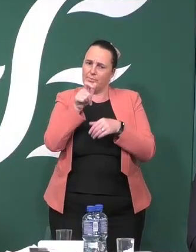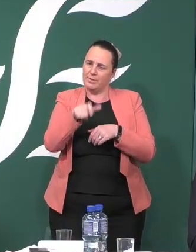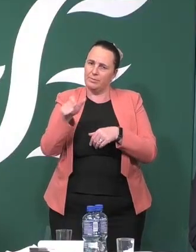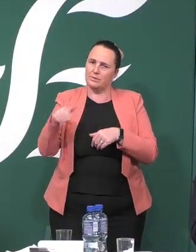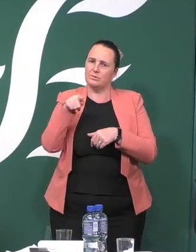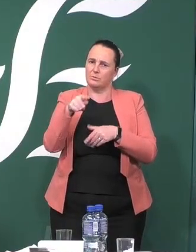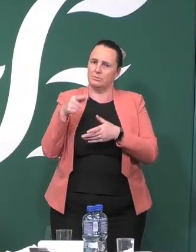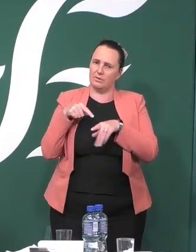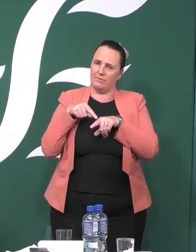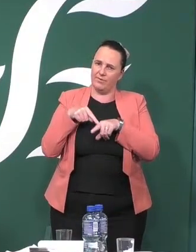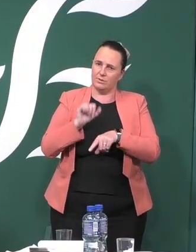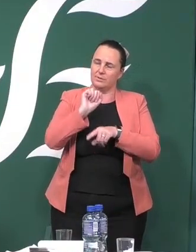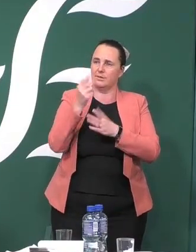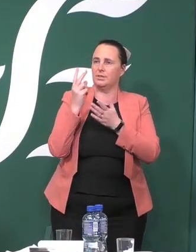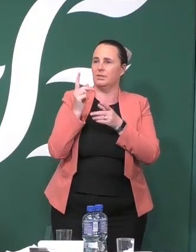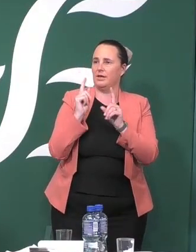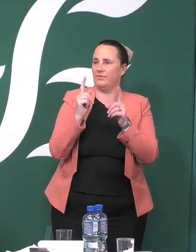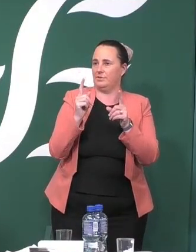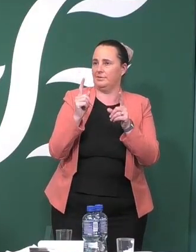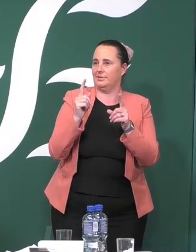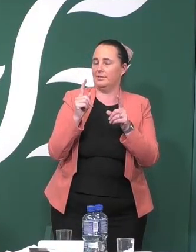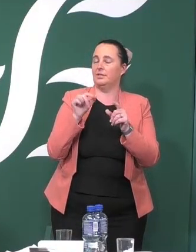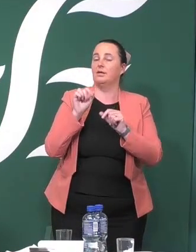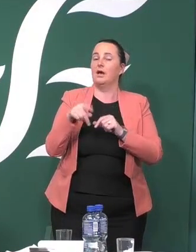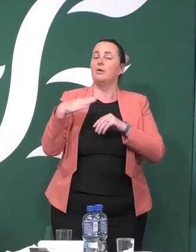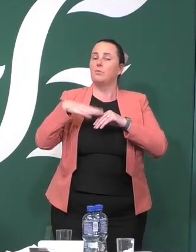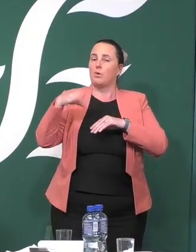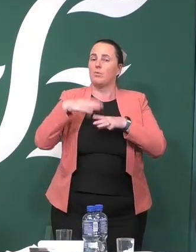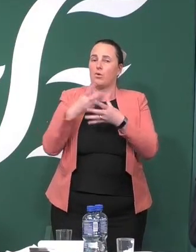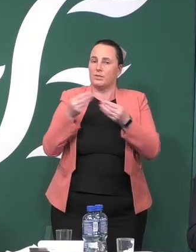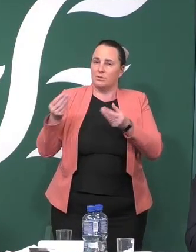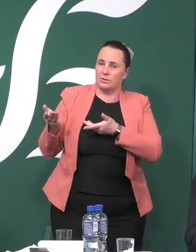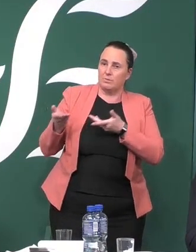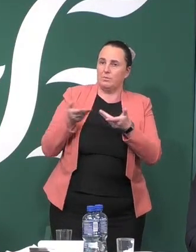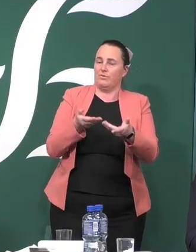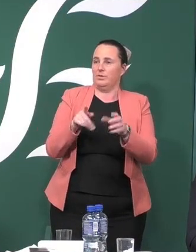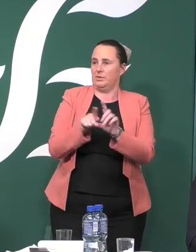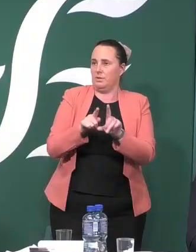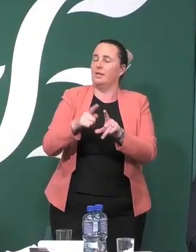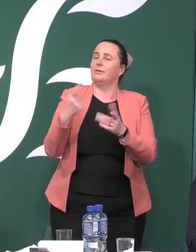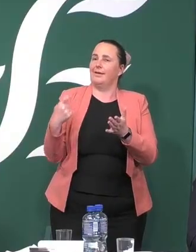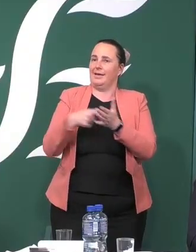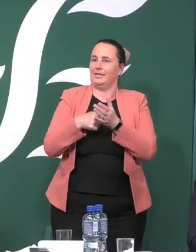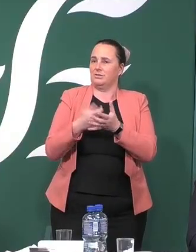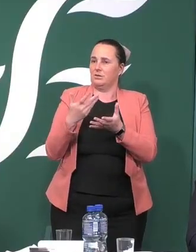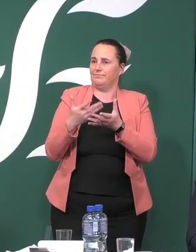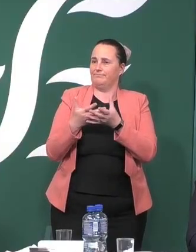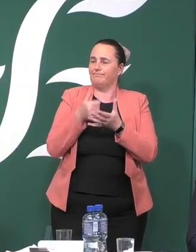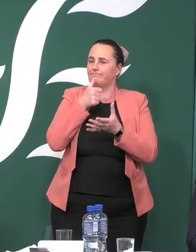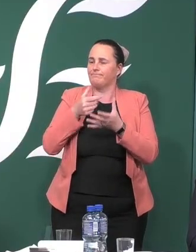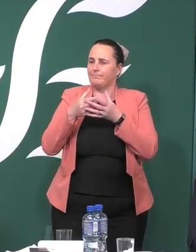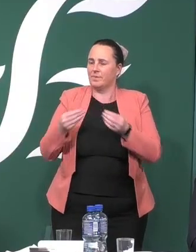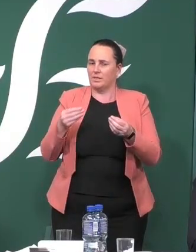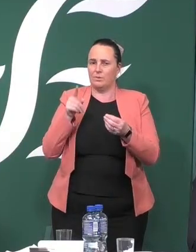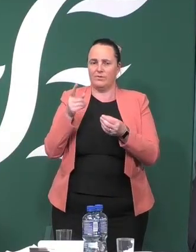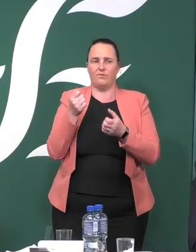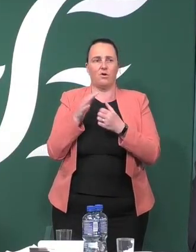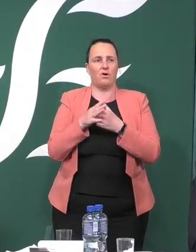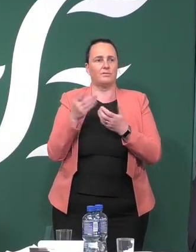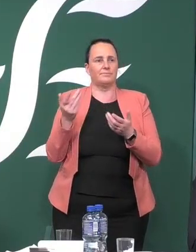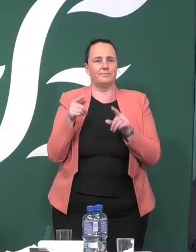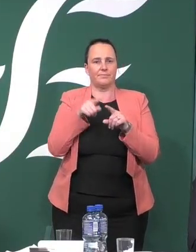to try and improve as the service does improve. And there are more resources going in, and as I said, there's additional solutions. This week, I think a solution went in for the